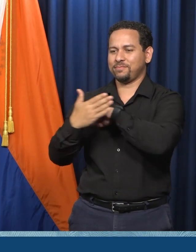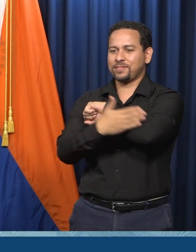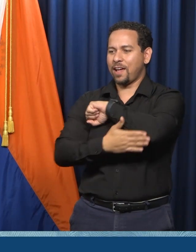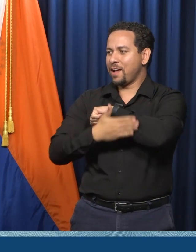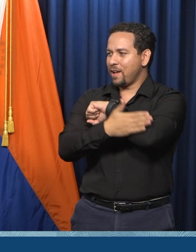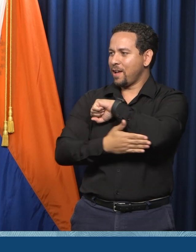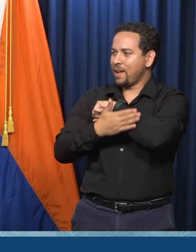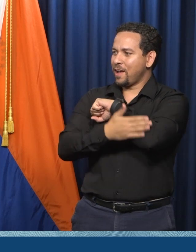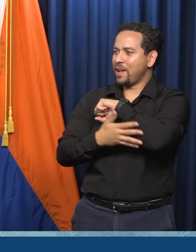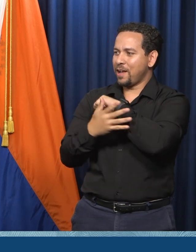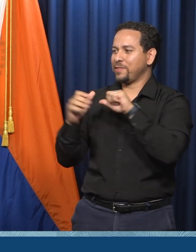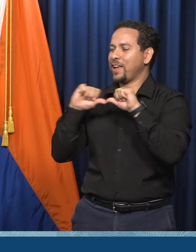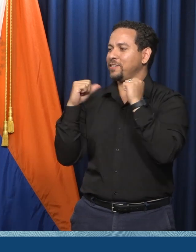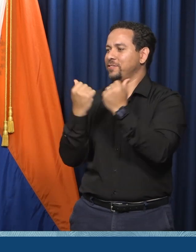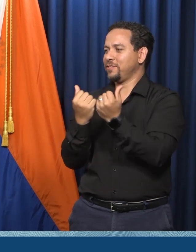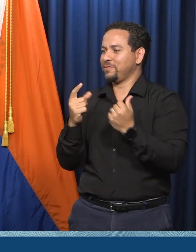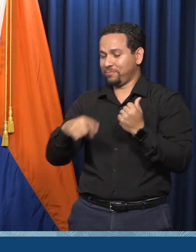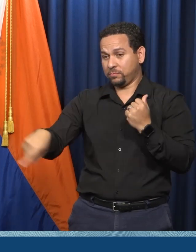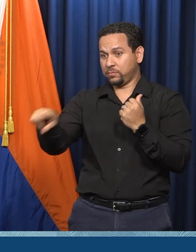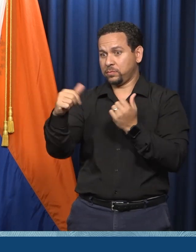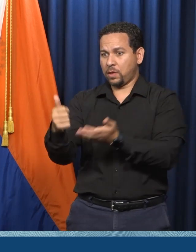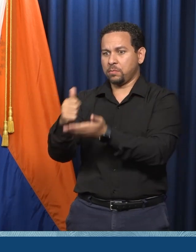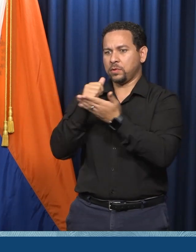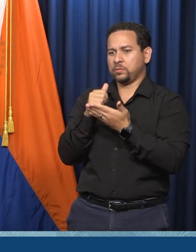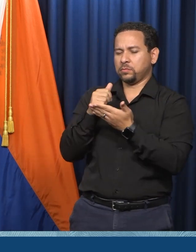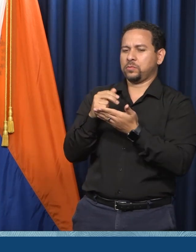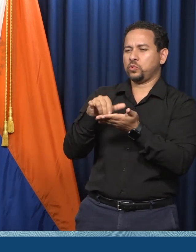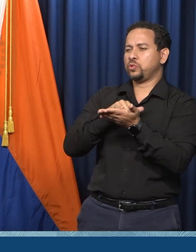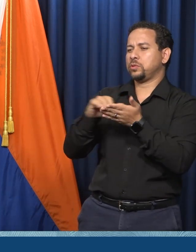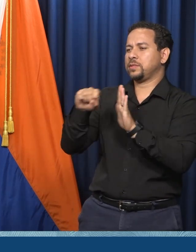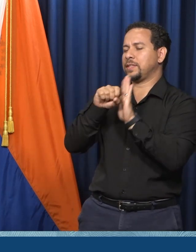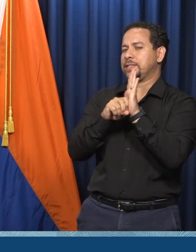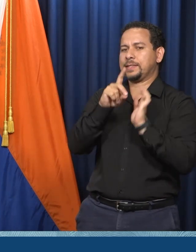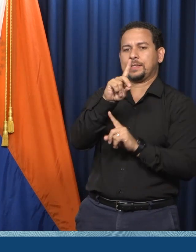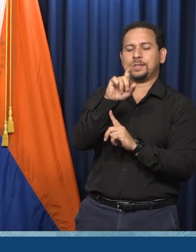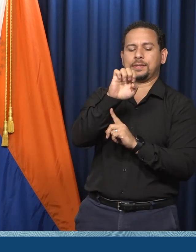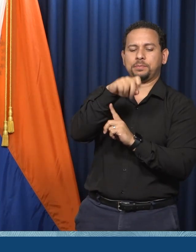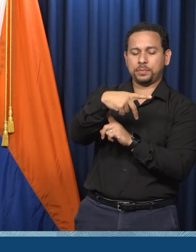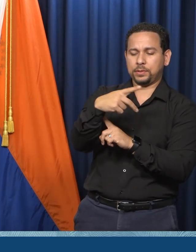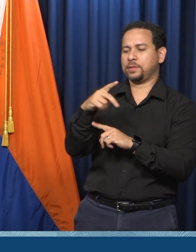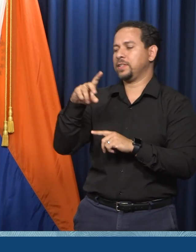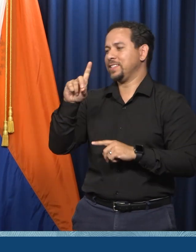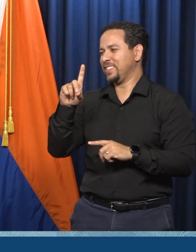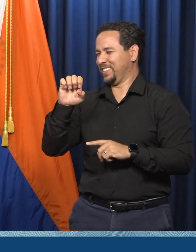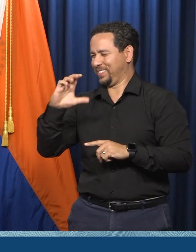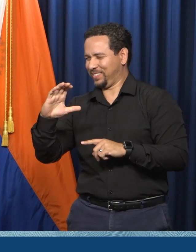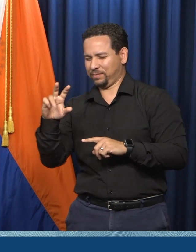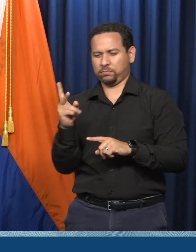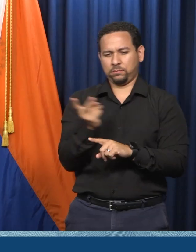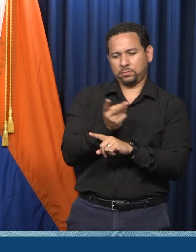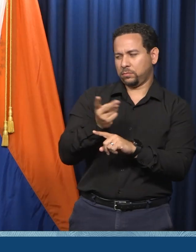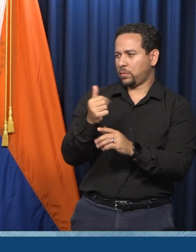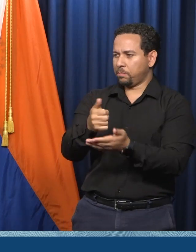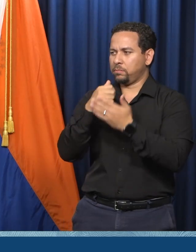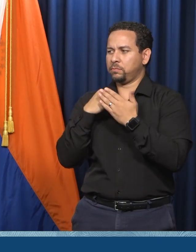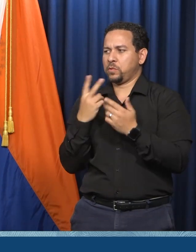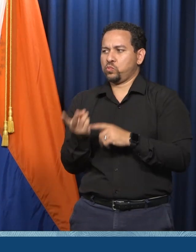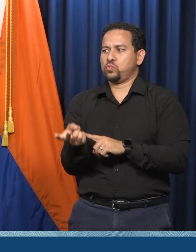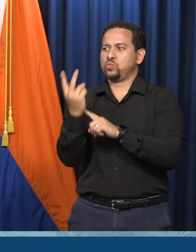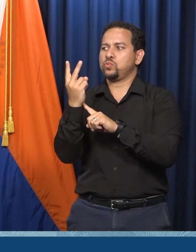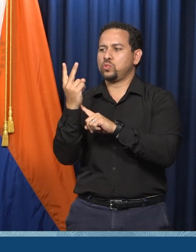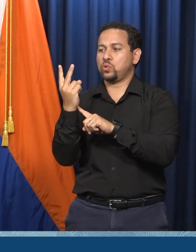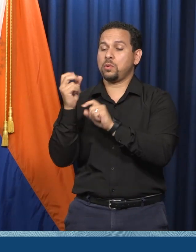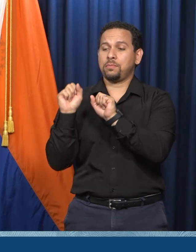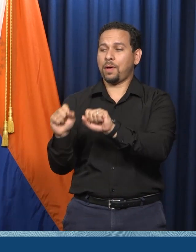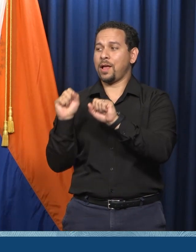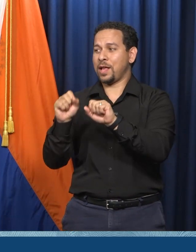York City DEP, New York State DEC, Department of Environmental Conservation, on 2 potential